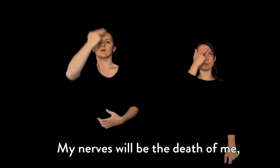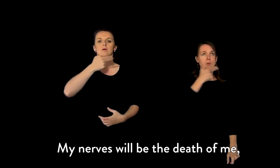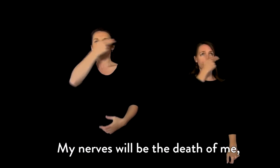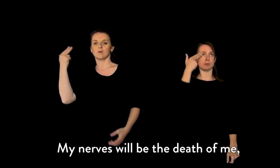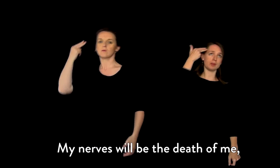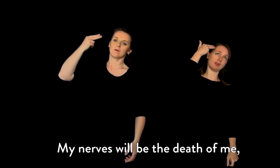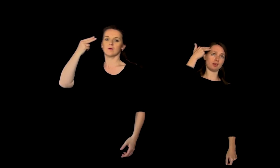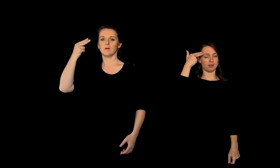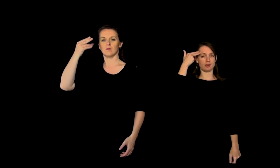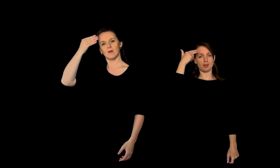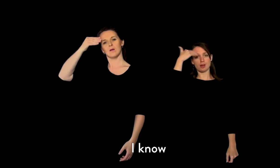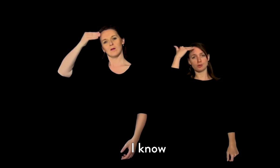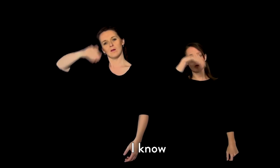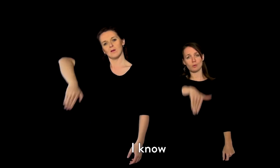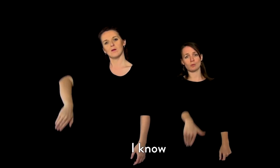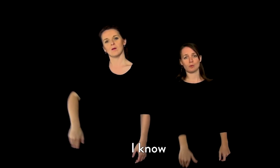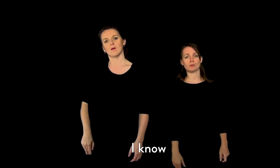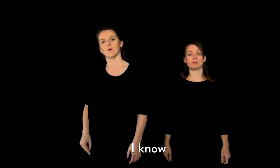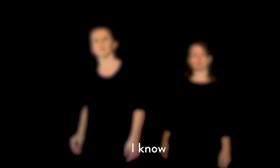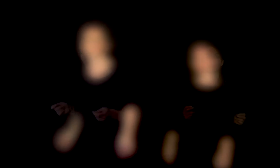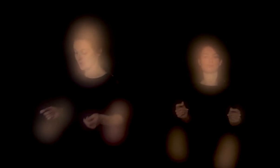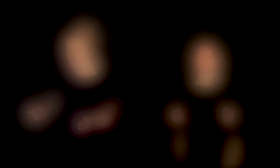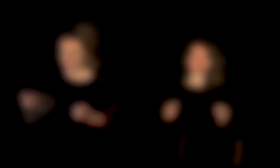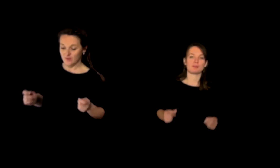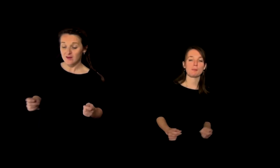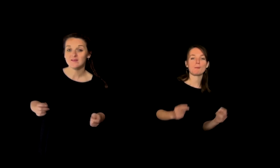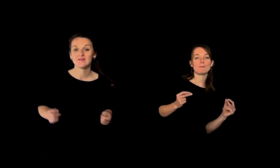death of me, I know. I know. I